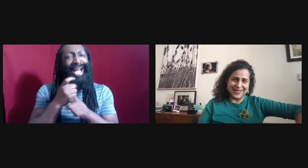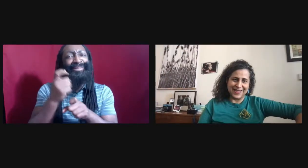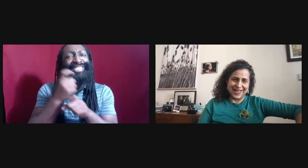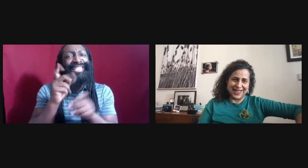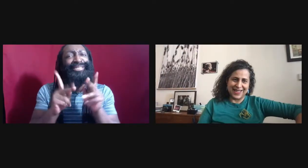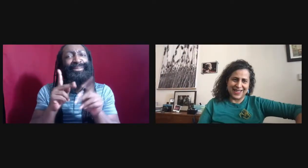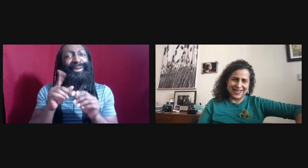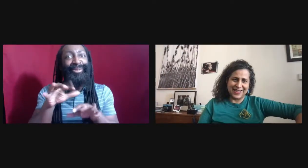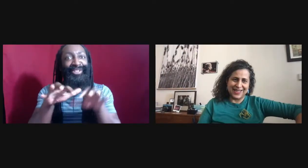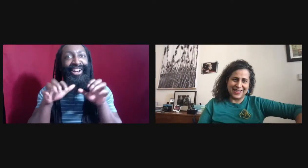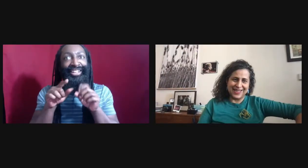You didn't tell me about that.